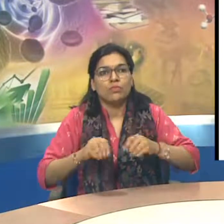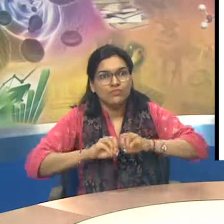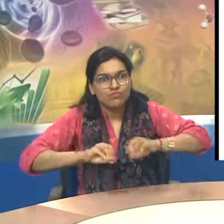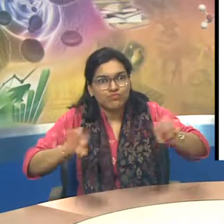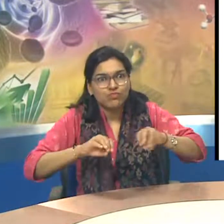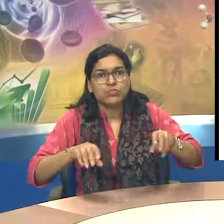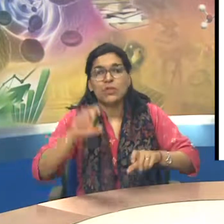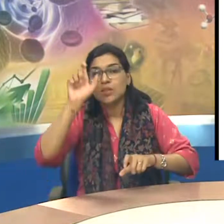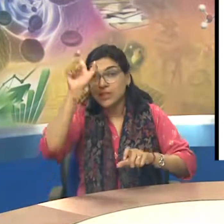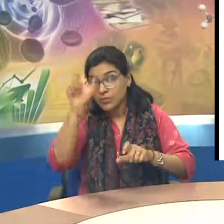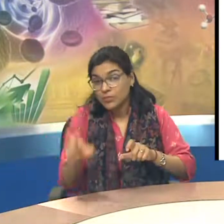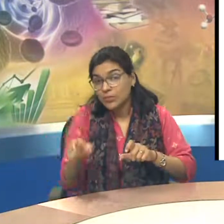Fourth point,